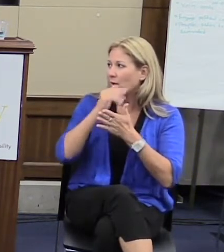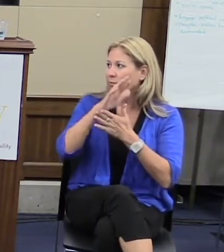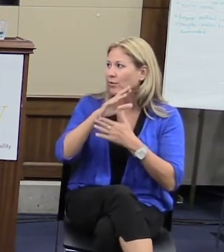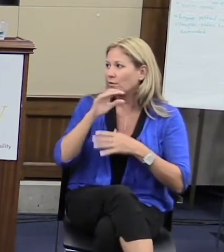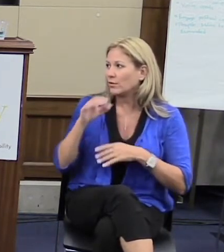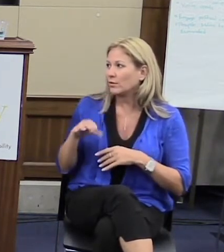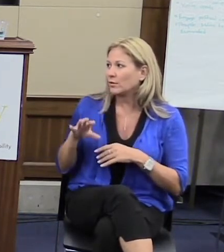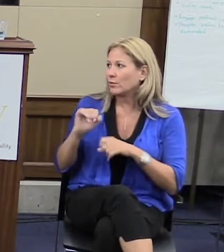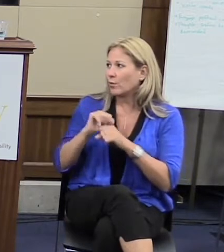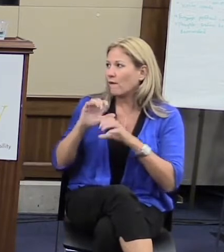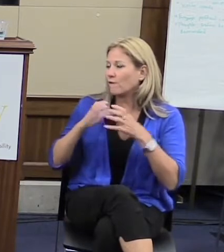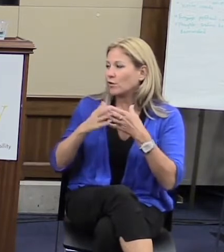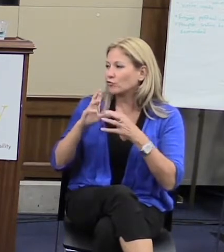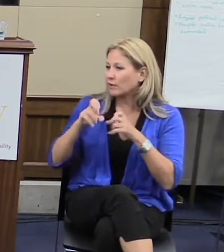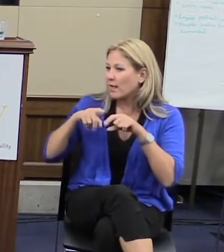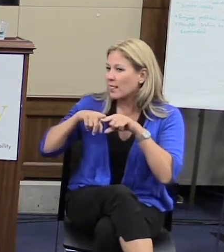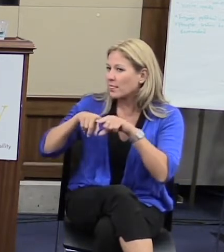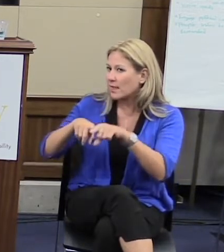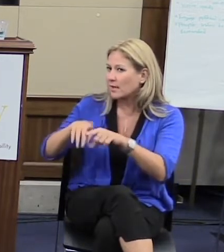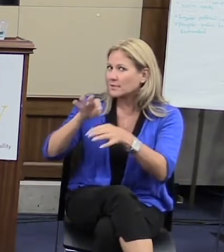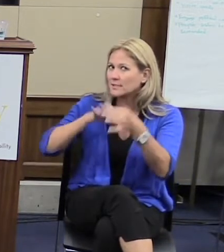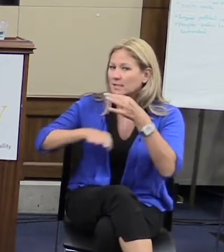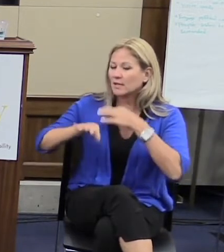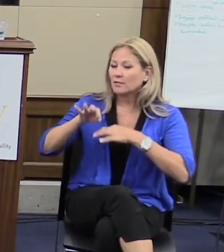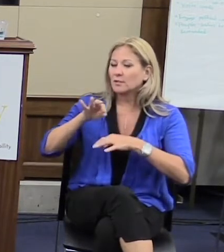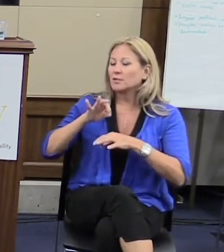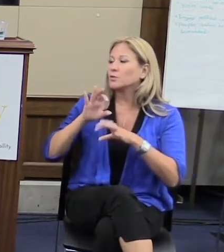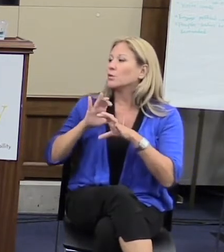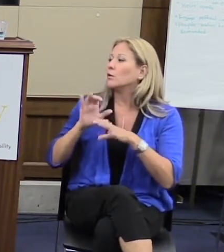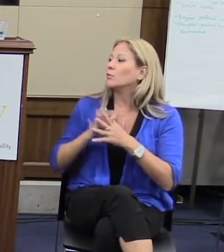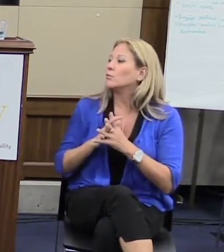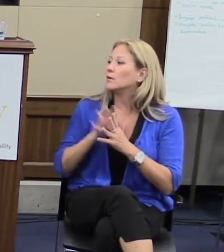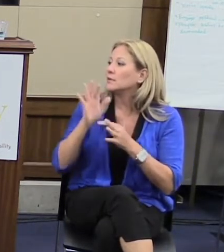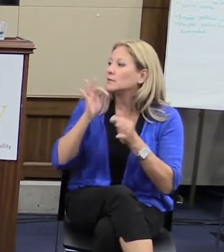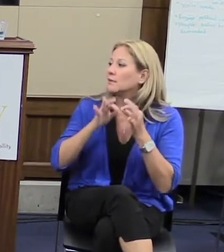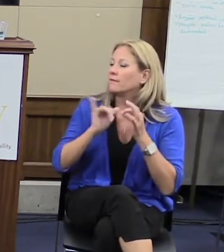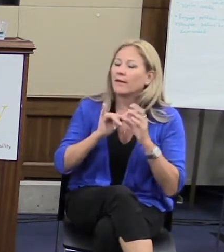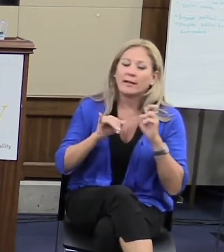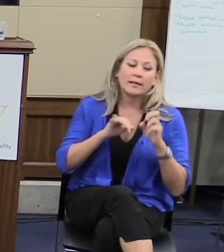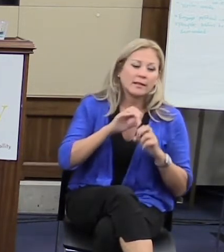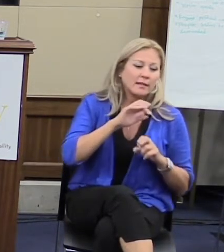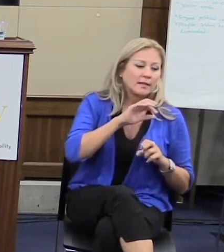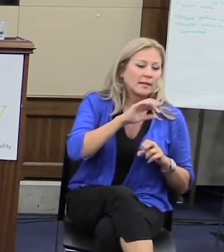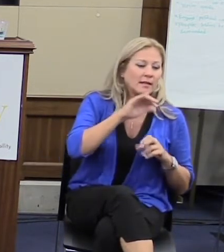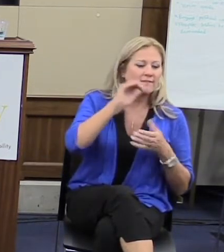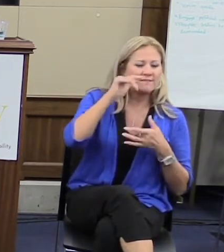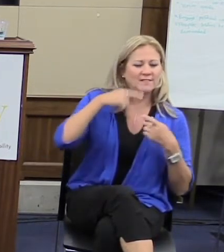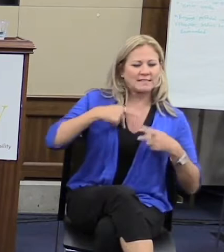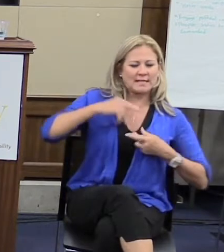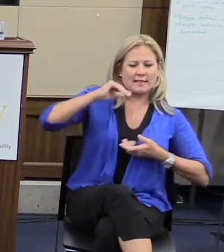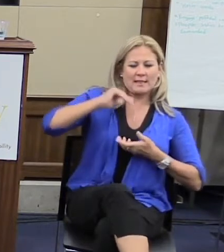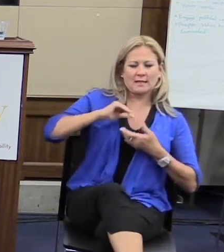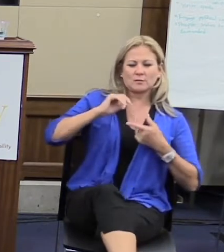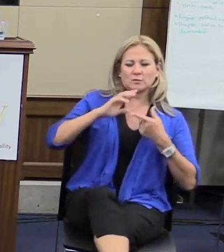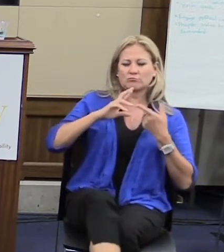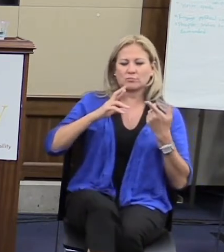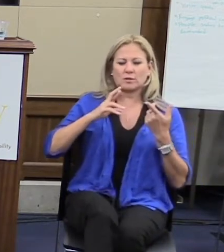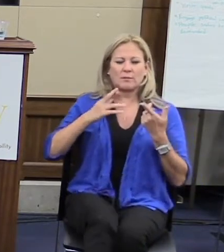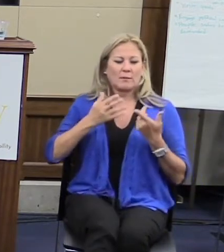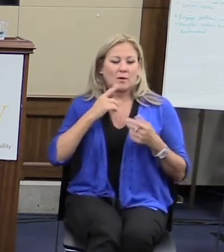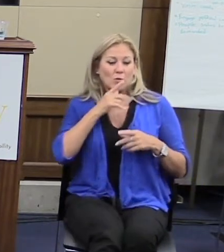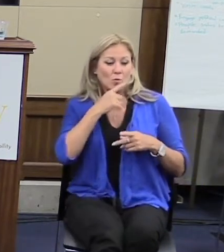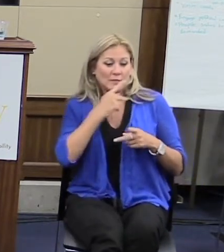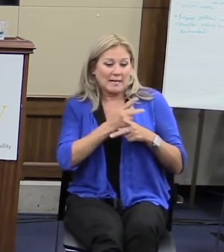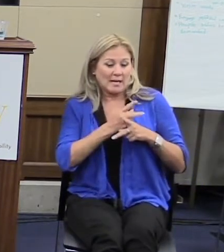workforce realign instead of doing physically demanding jobs such as being an ER nurse. Being a care coordinator, finding another job